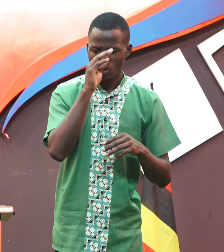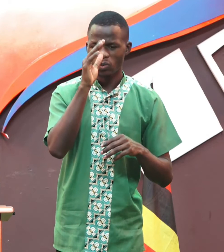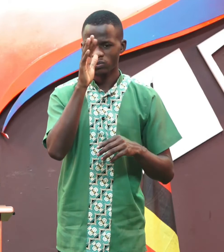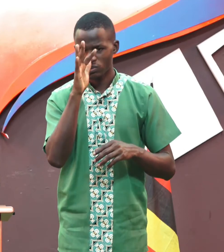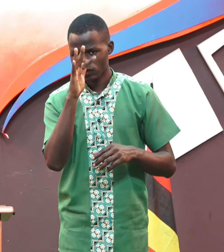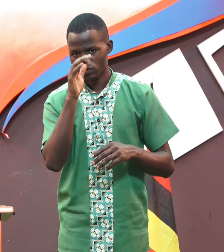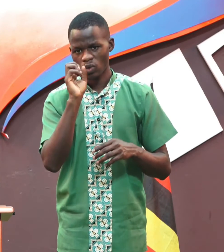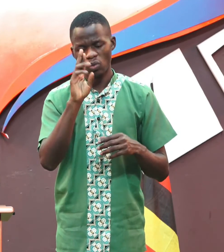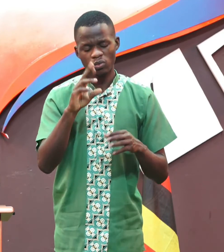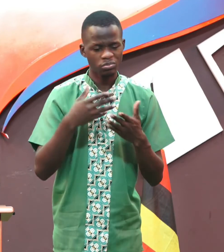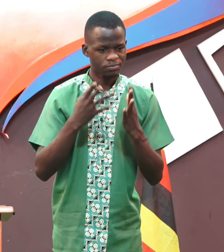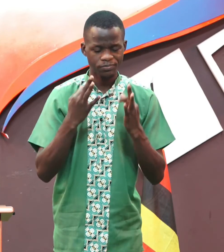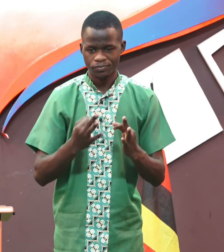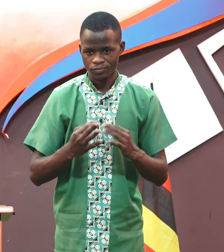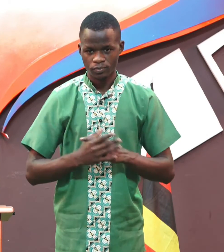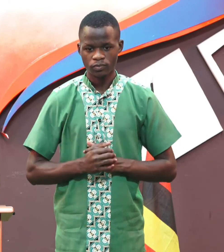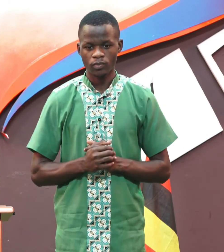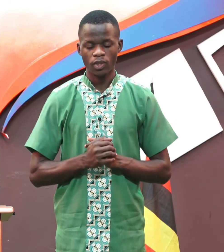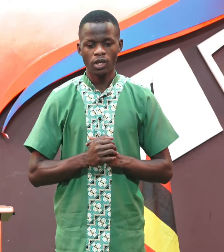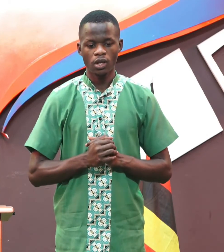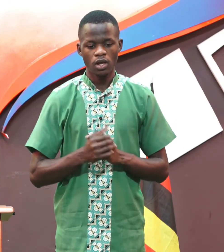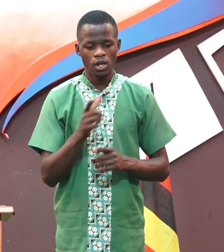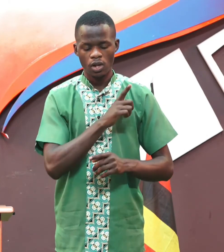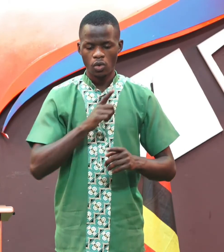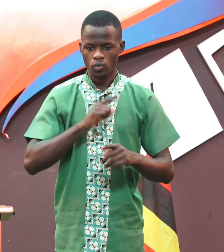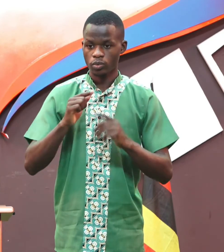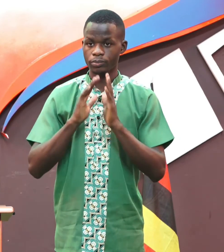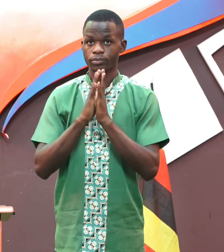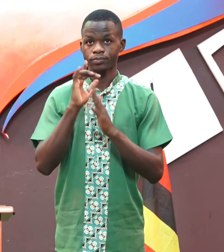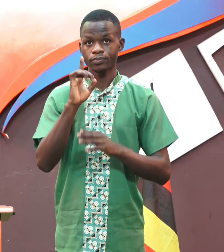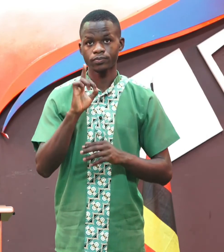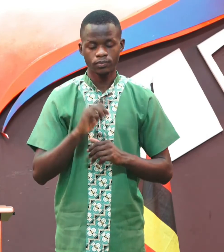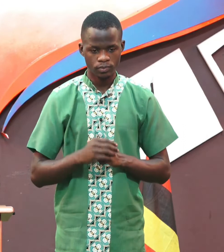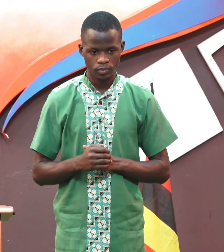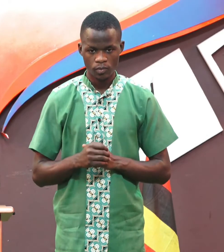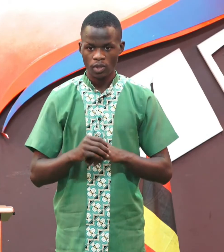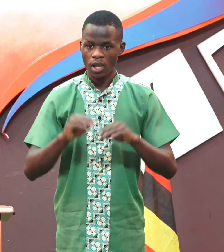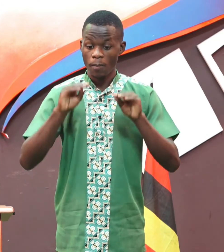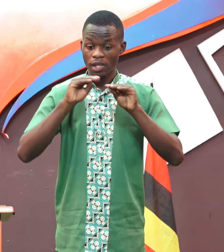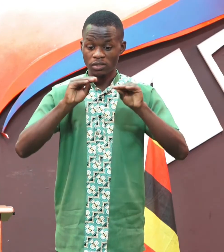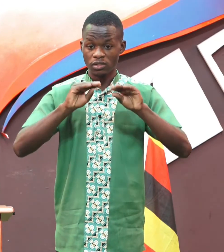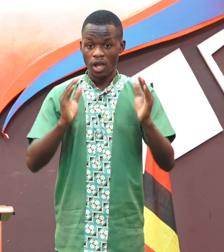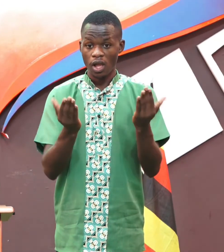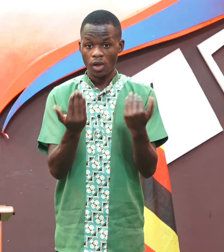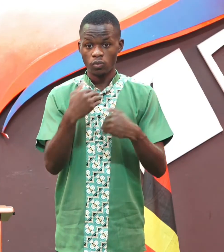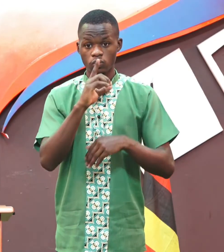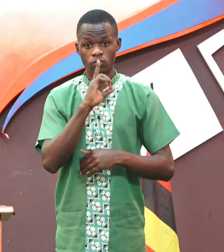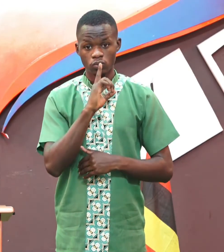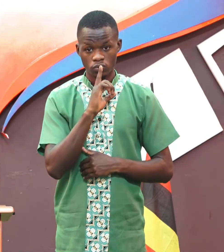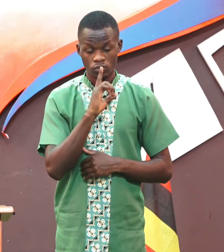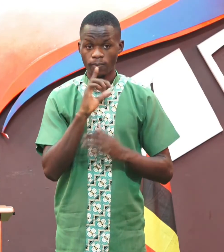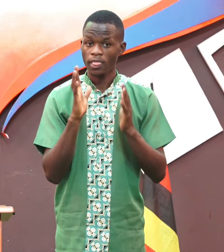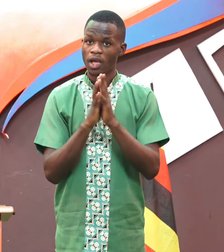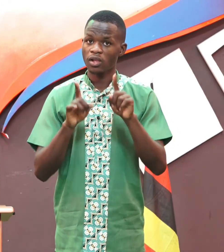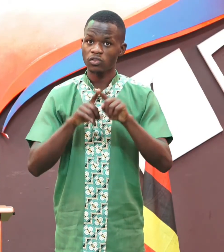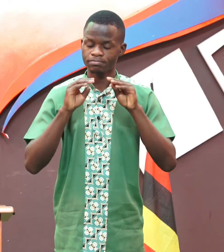no hypocrisy and deceit within. Father, we beseech you. Teach us to be silent. And